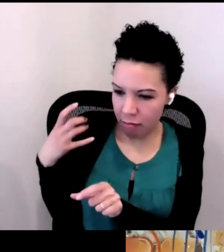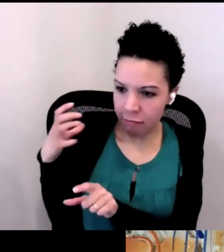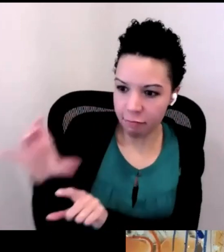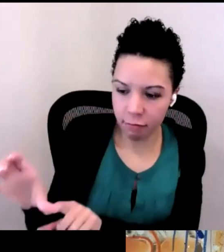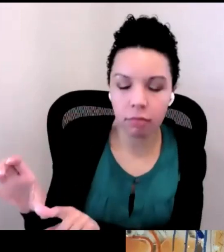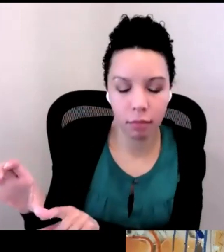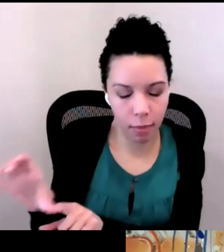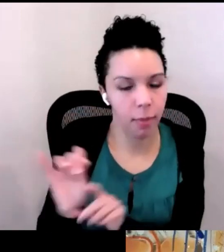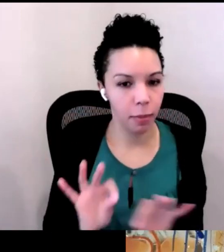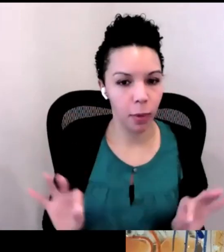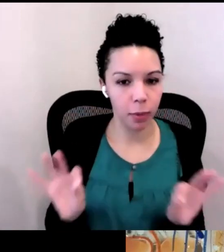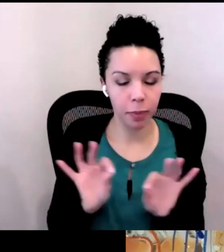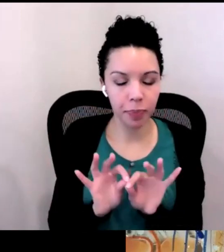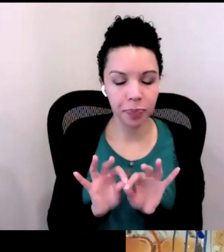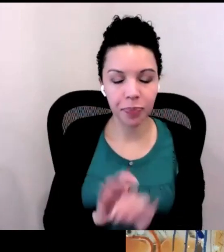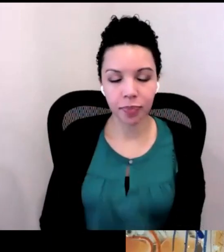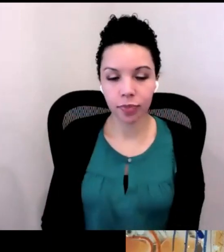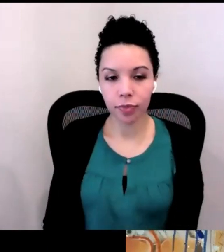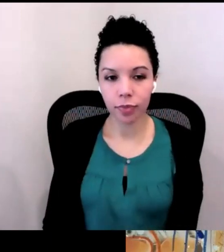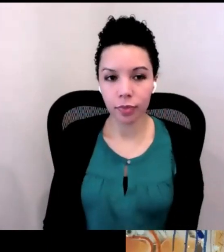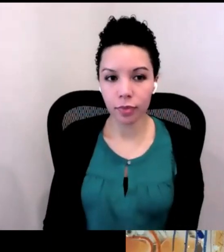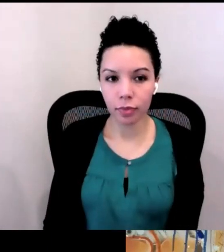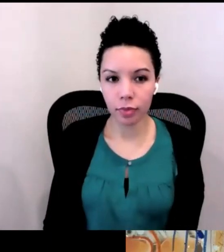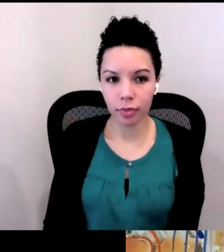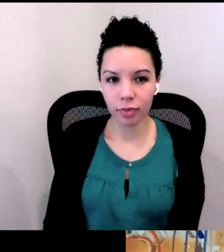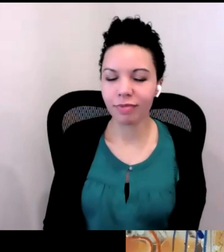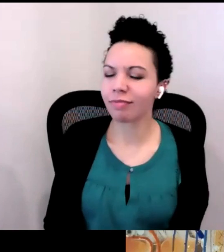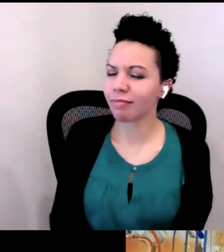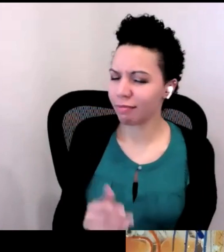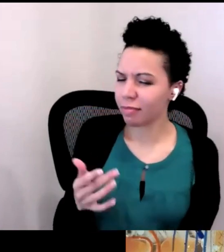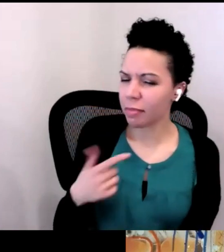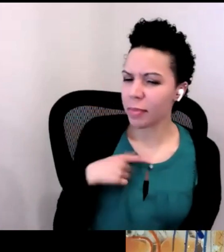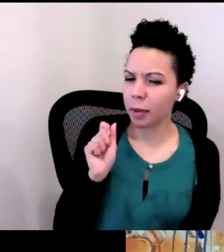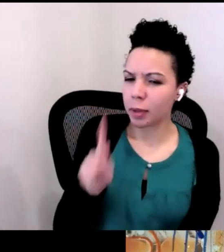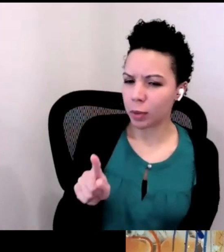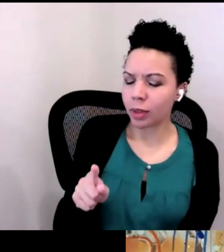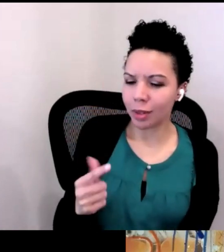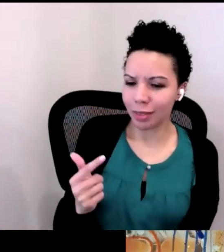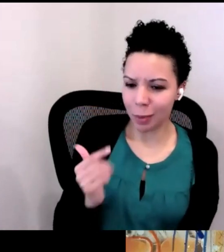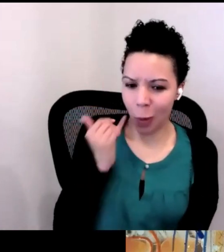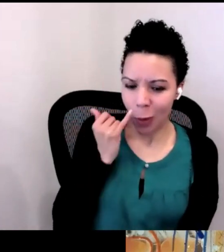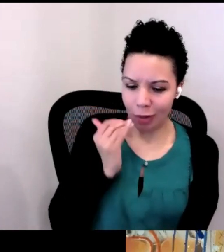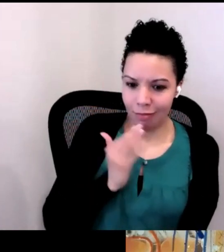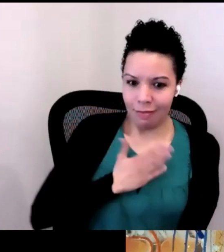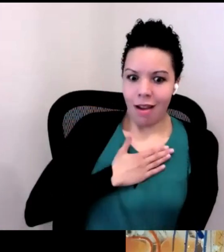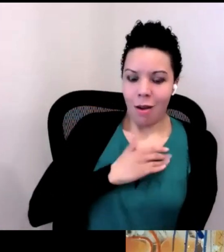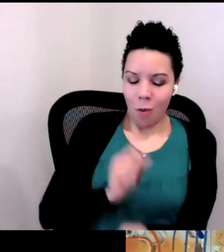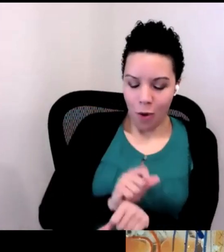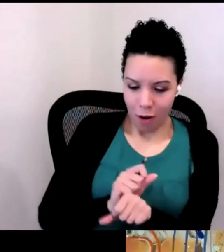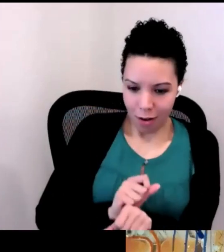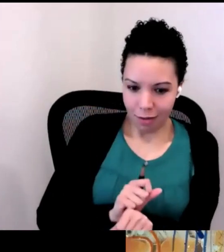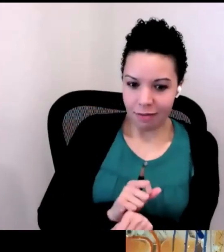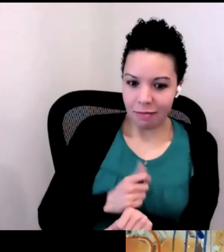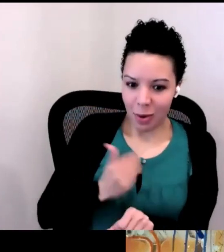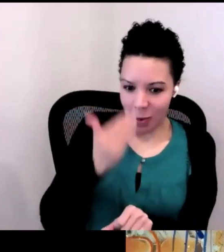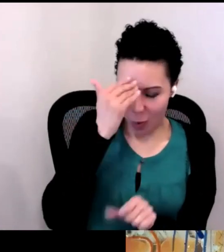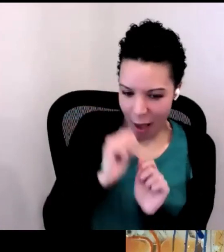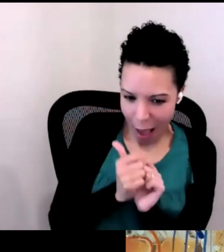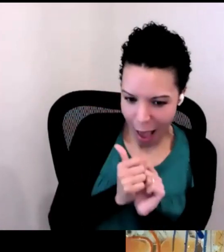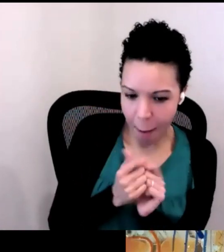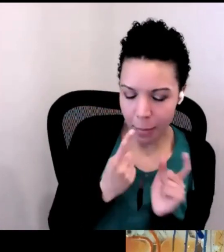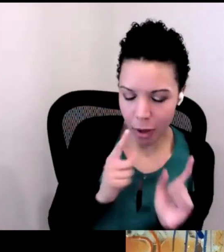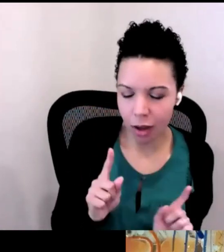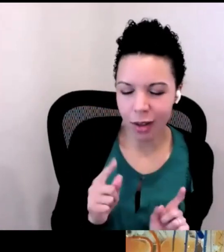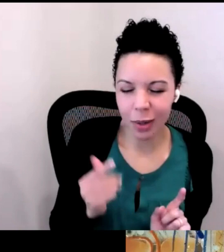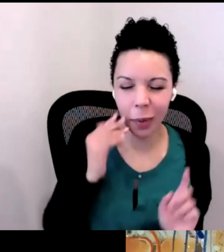because when it's our work and we do it and we know how to do it, it's like sometimes the expression, if you want it done